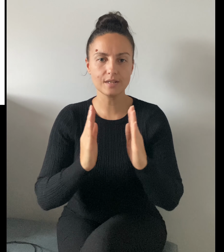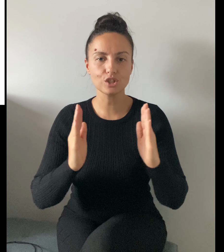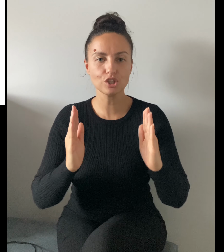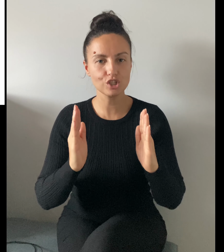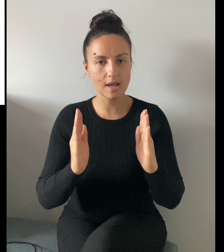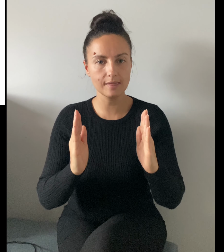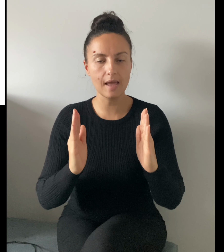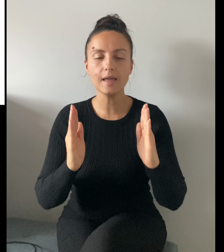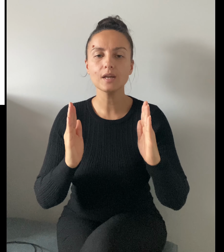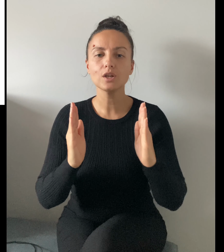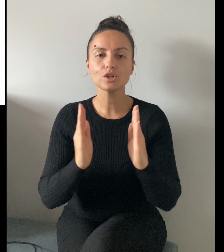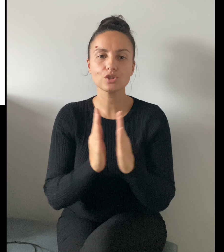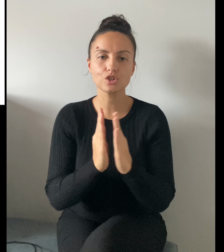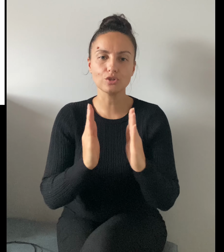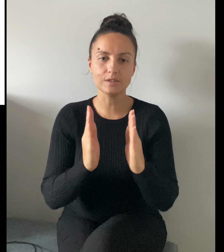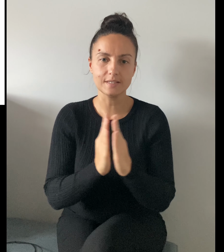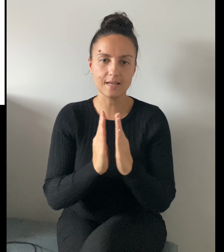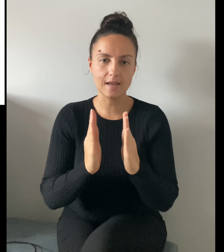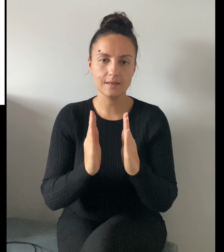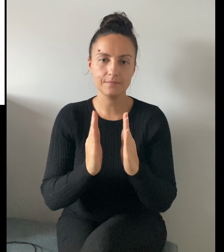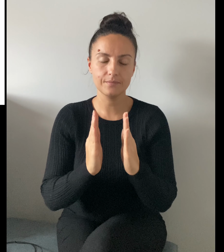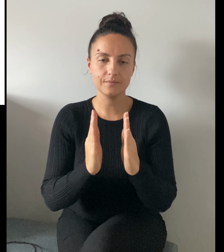just gently, Sunday,